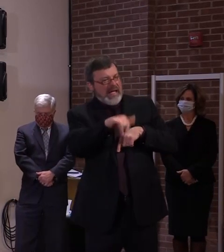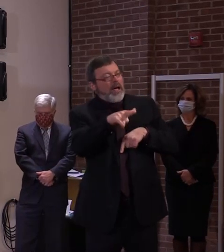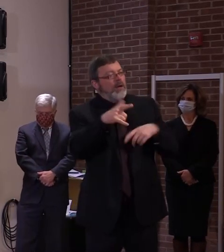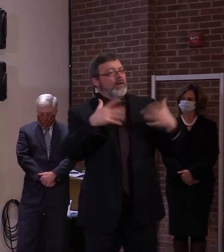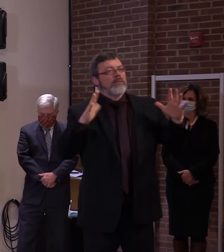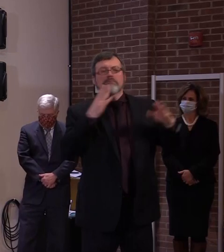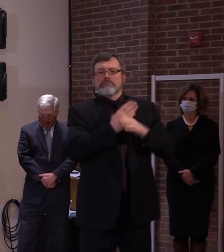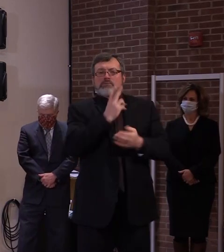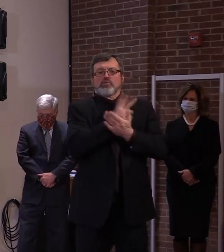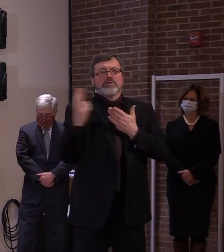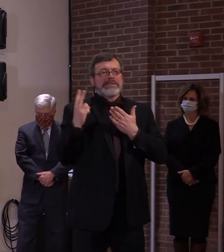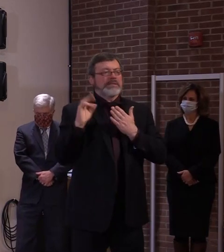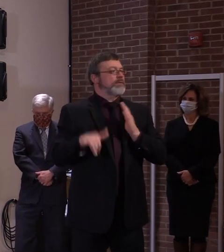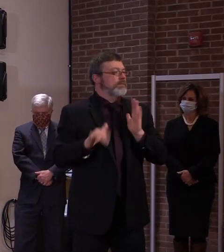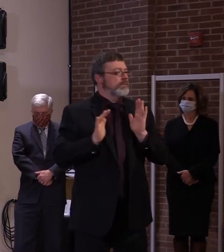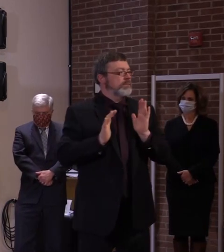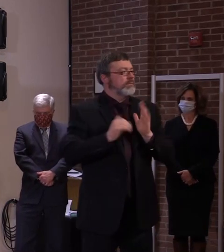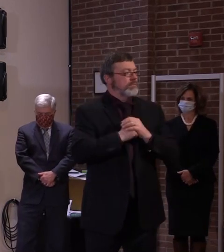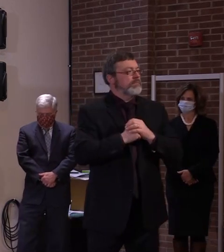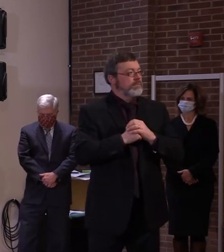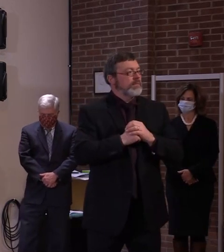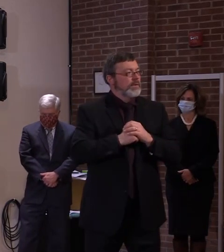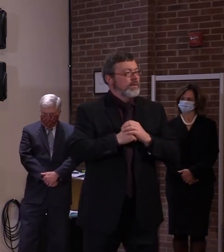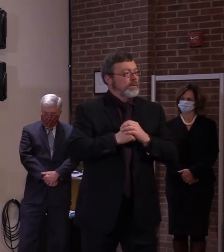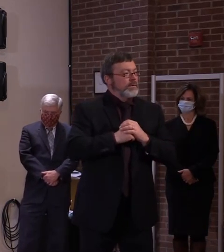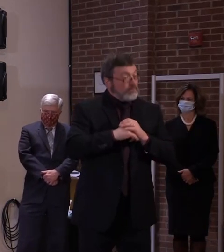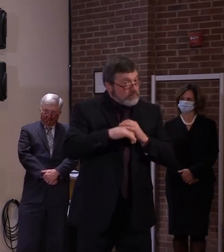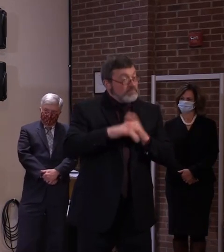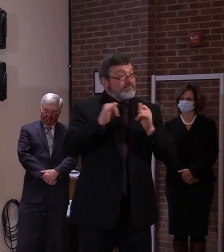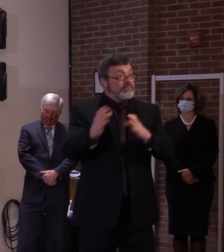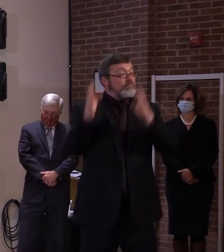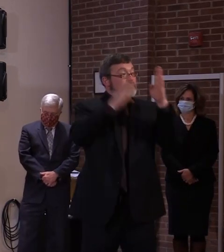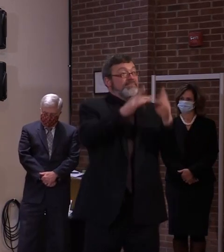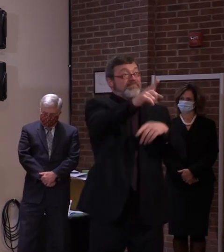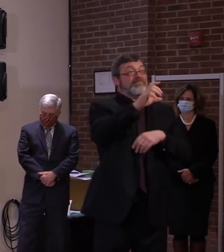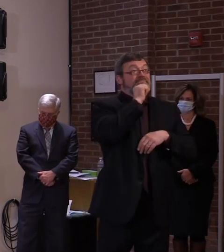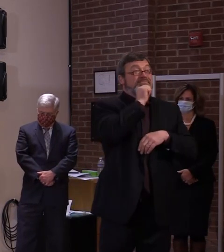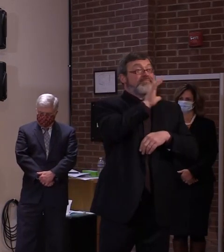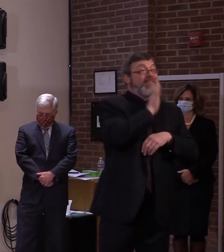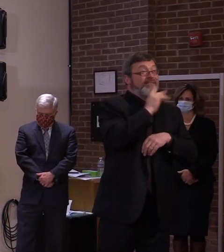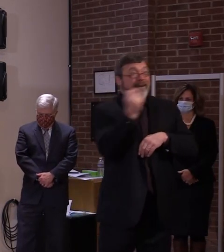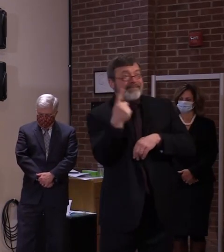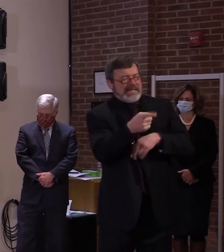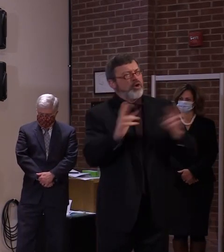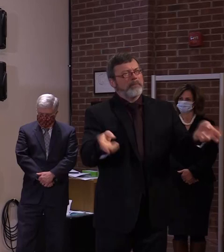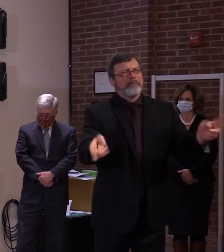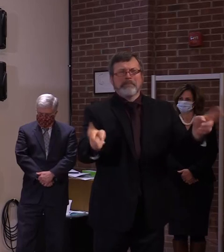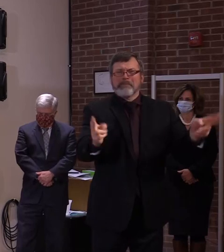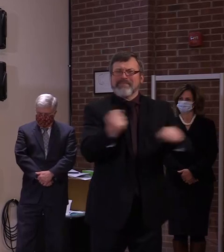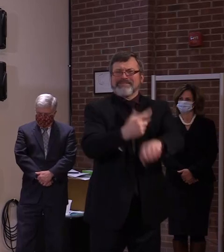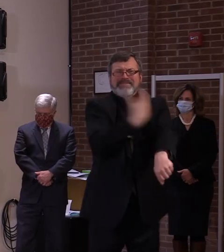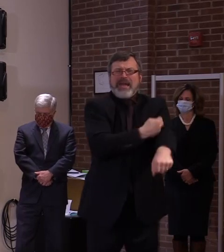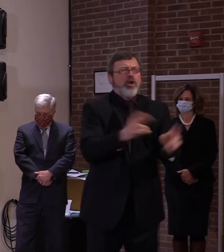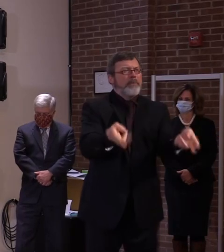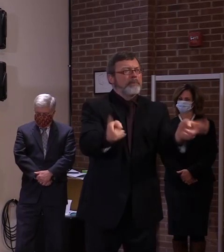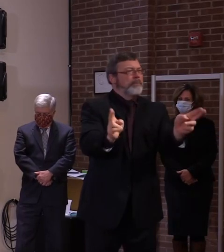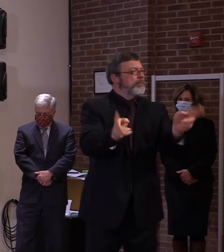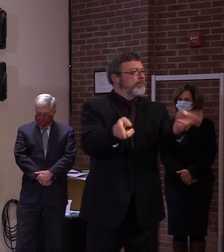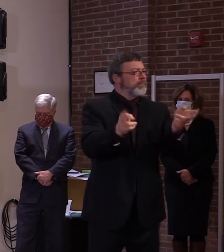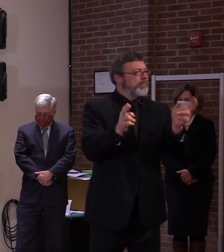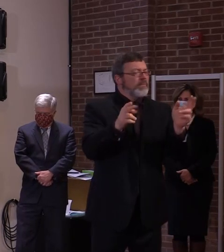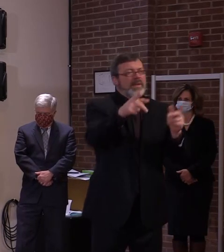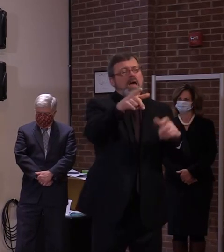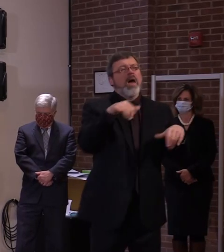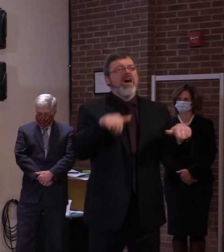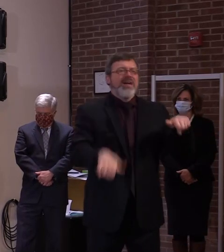to fight the virus and protect our community. The time for sitting on the fence and waiting is long past.